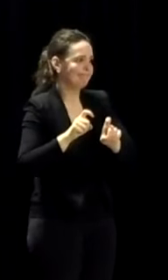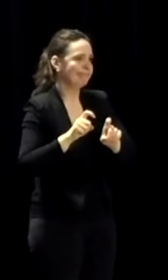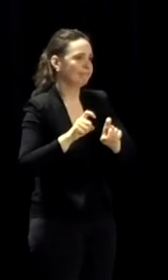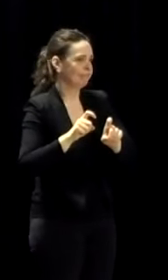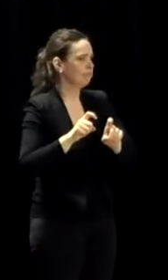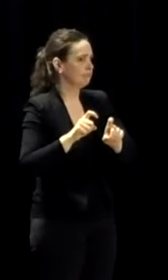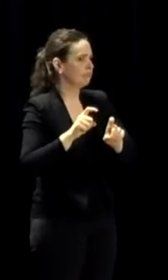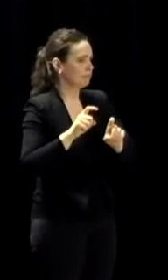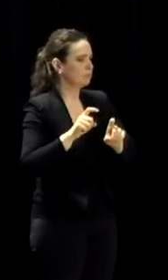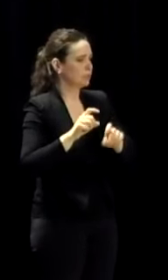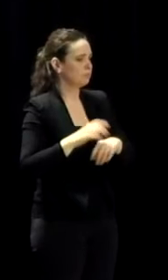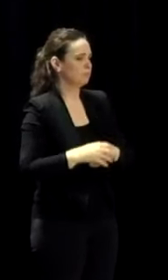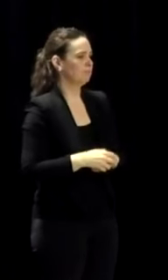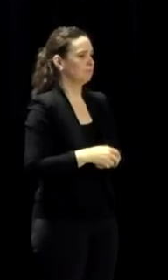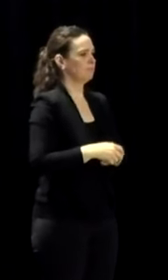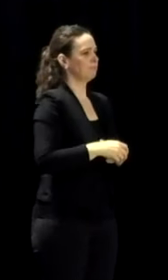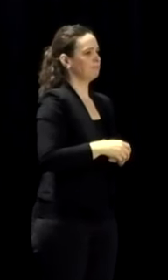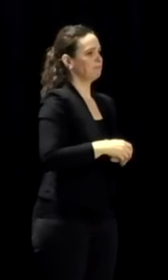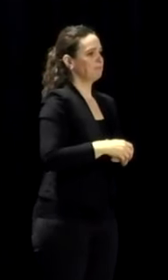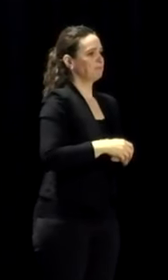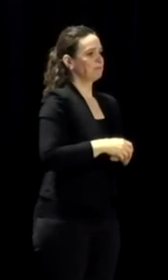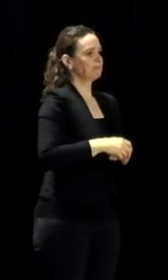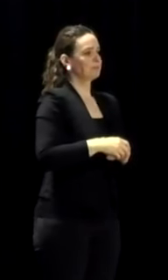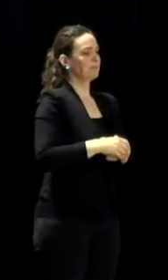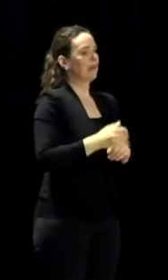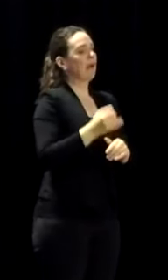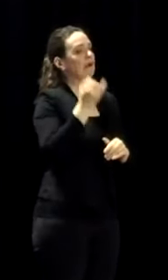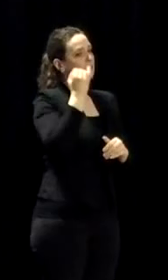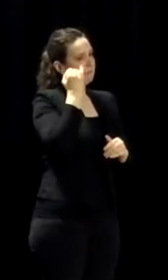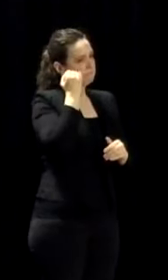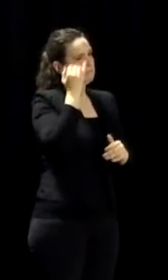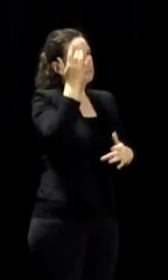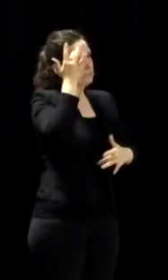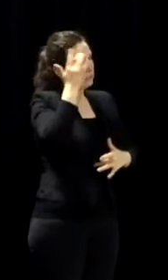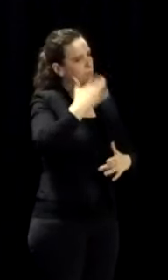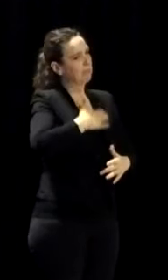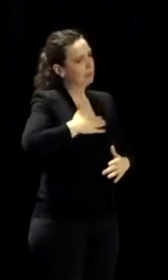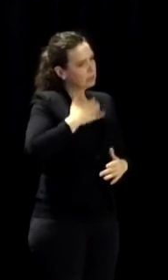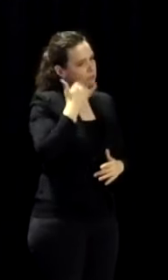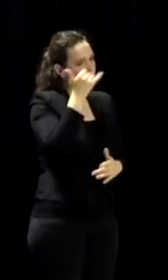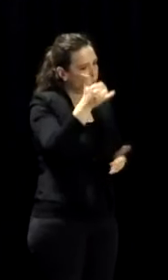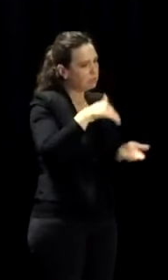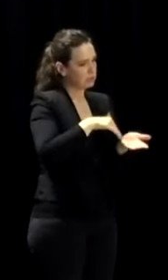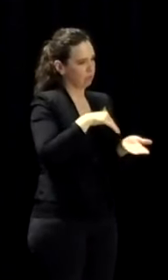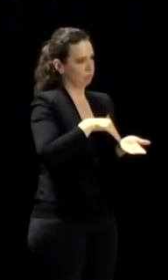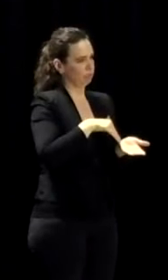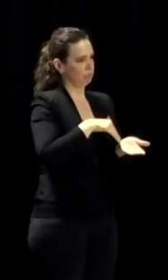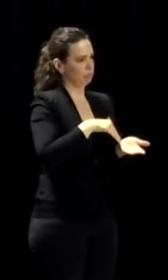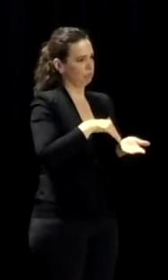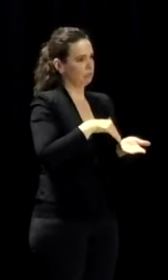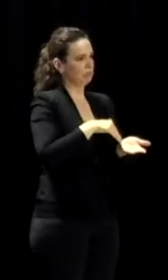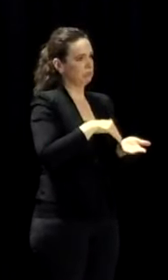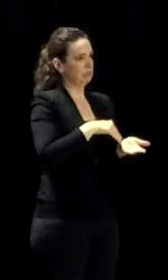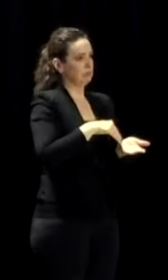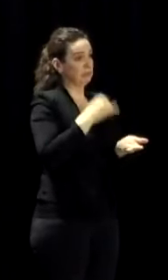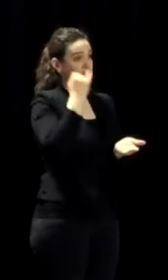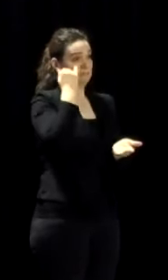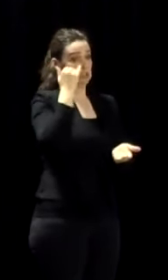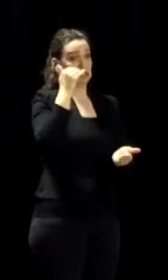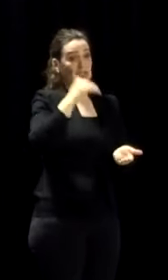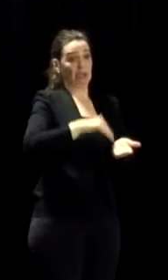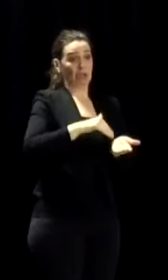test, they may do testing at their doctor's office. If they don't, they can call the upstate triage line and work on a